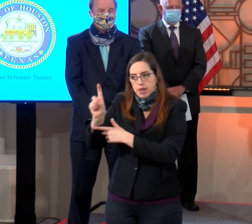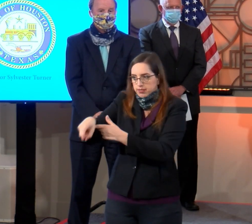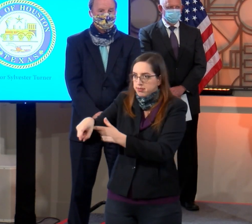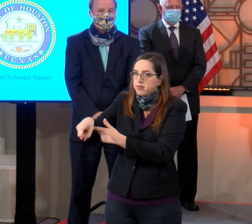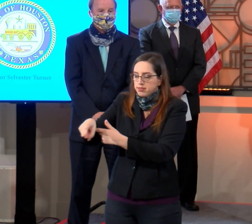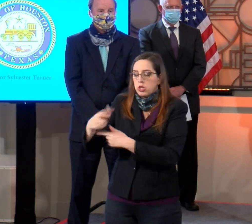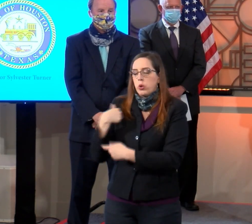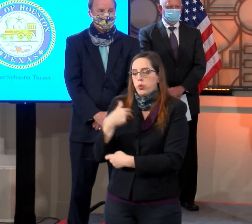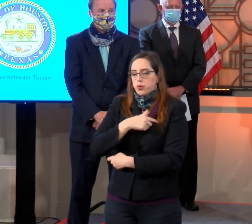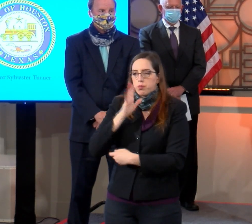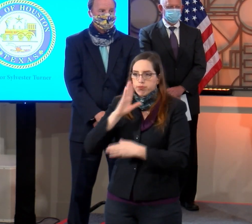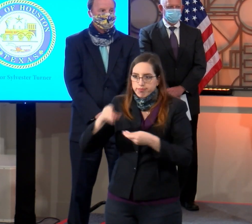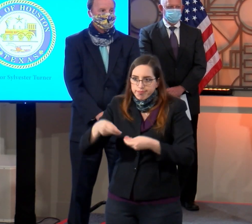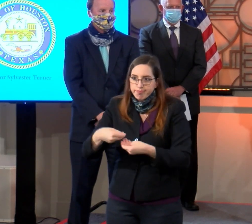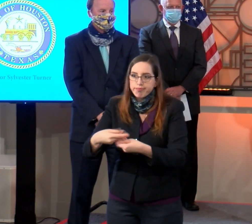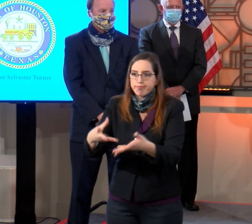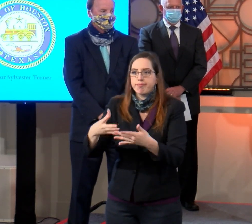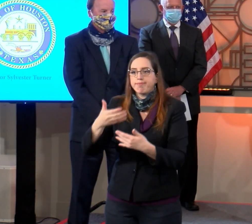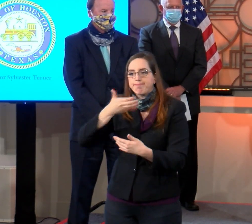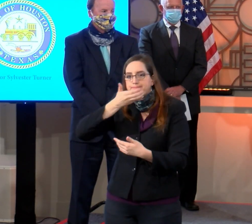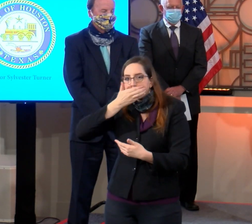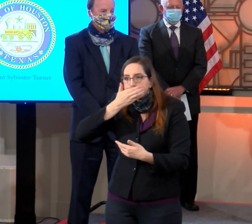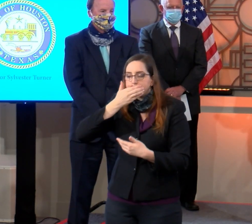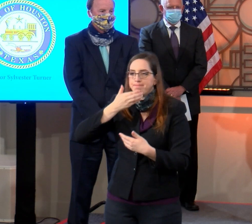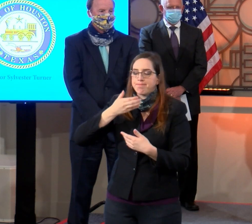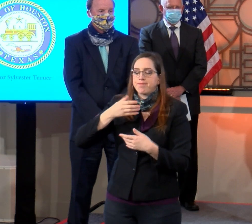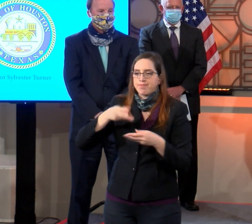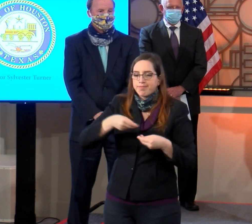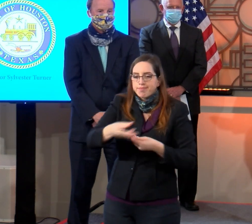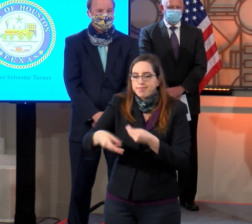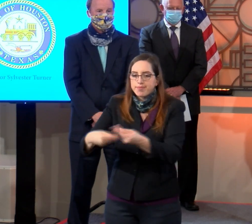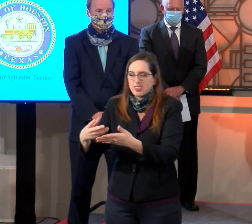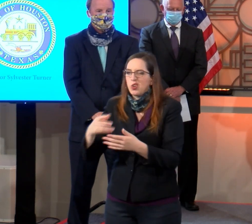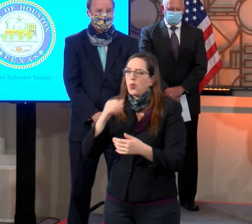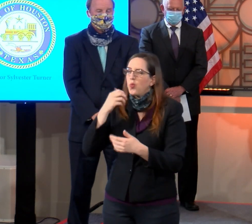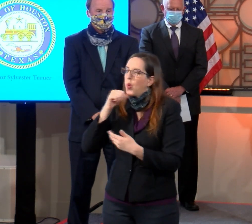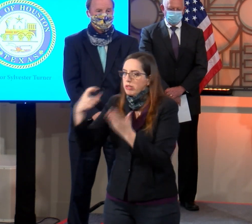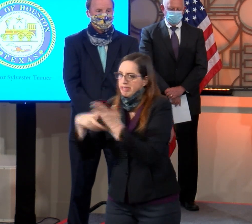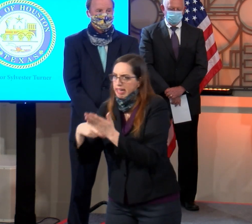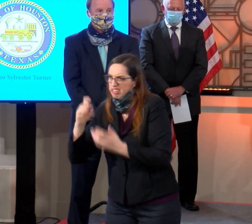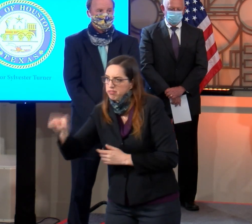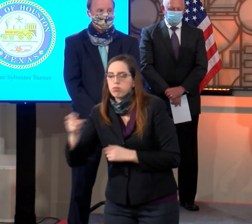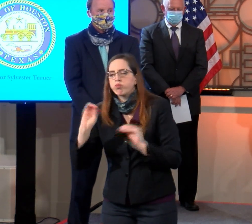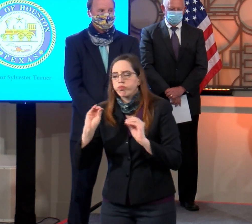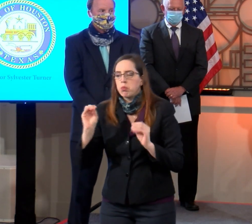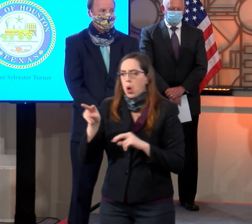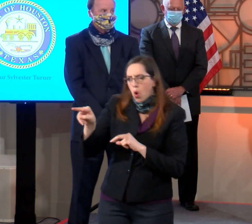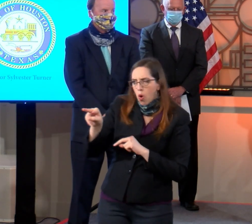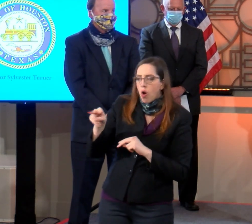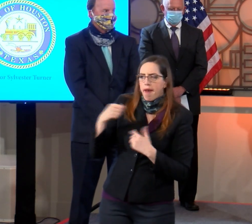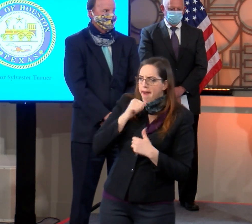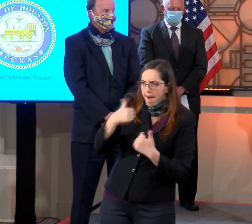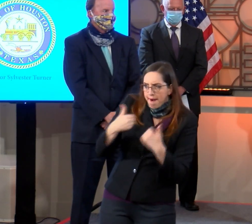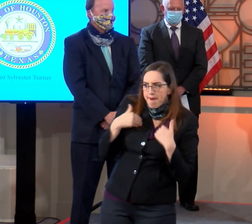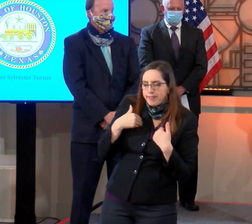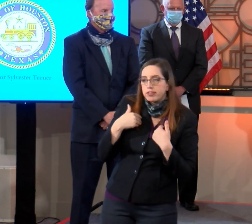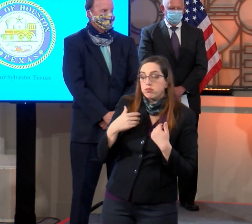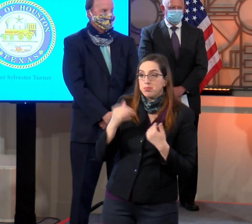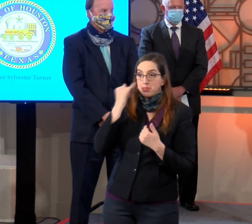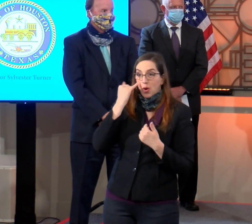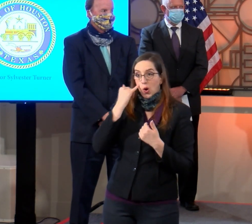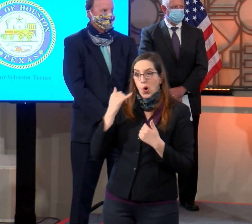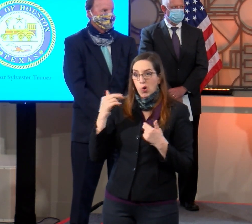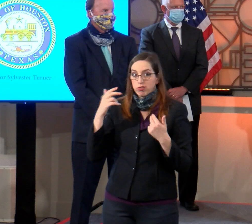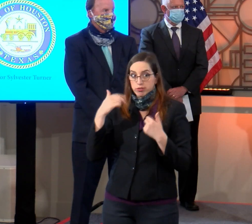be providing masks or face coverings over any sort of citation. So if you run into someone in a uniform